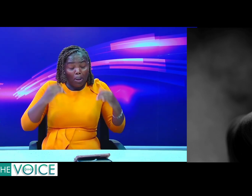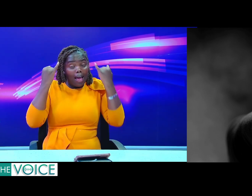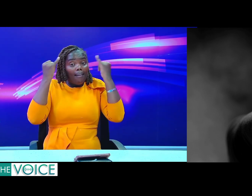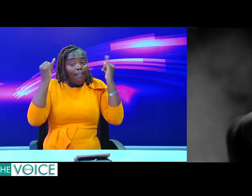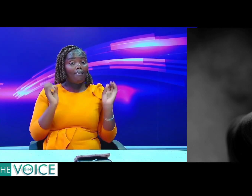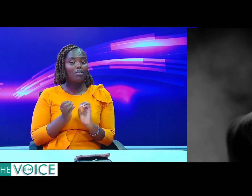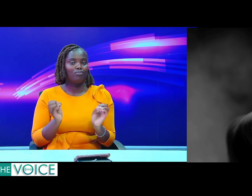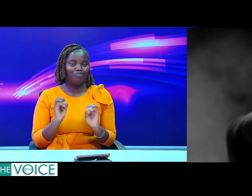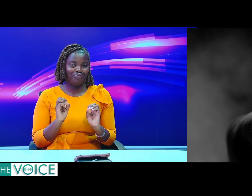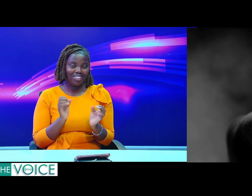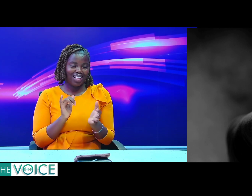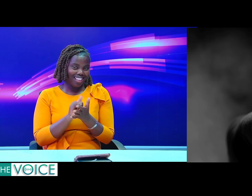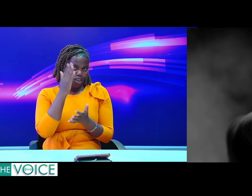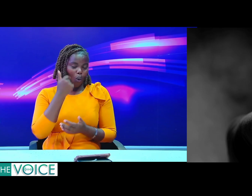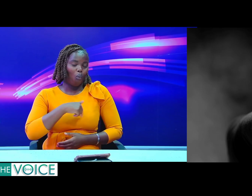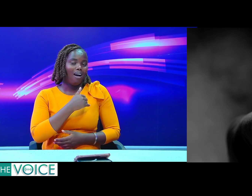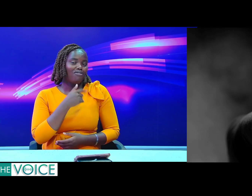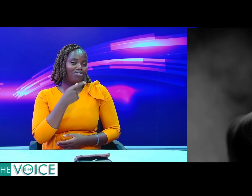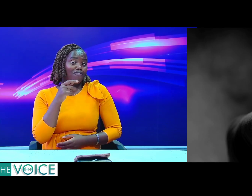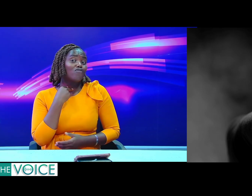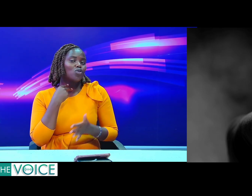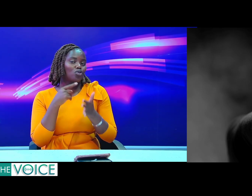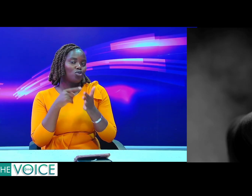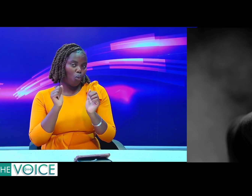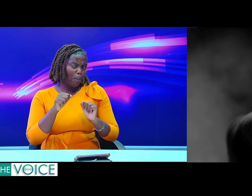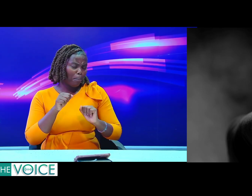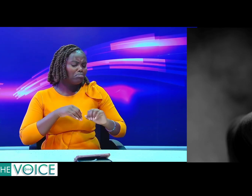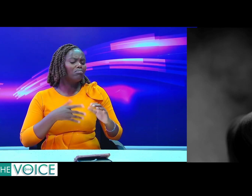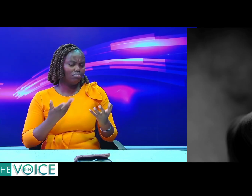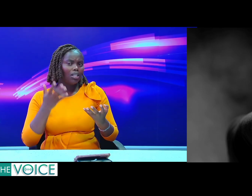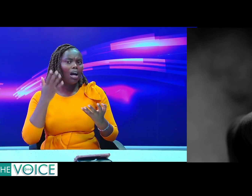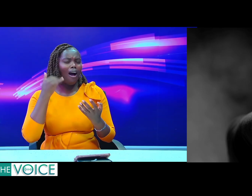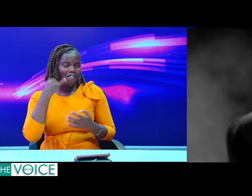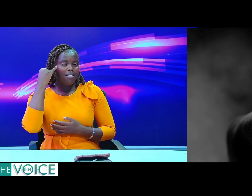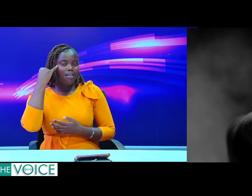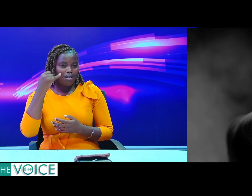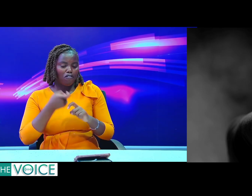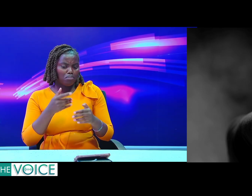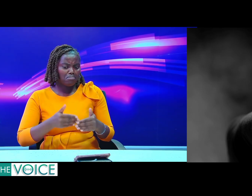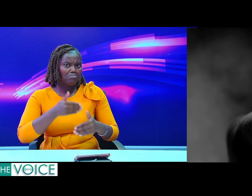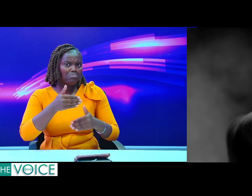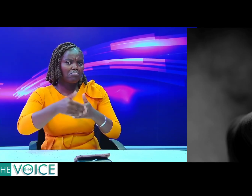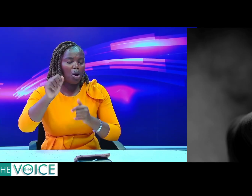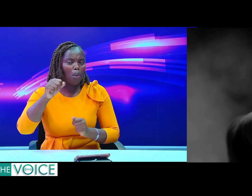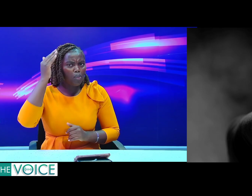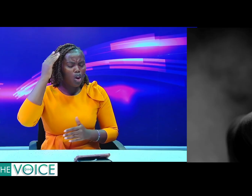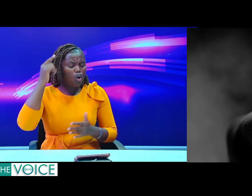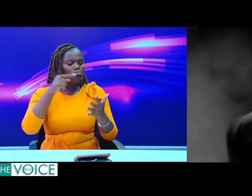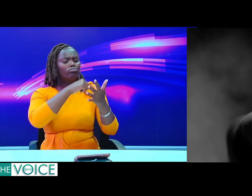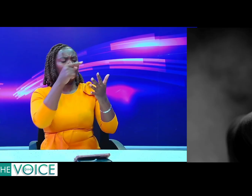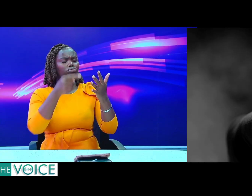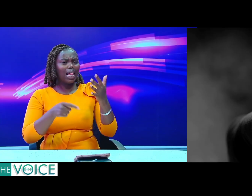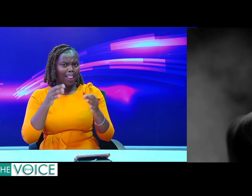without even knowing that they're going through it. They have no idea. And that's why shows like us here, The Voice Show, are here, so that we can be able to